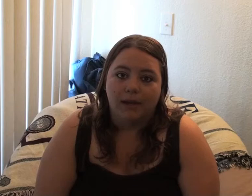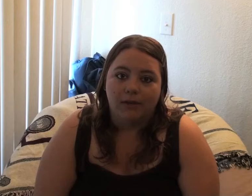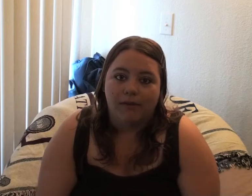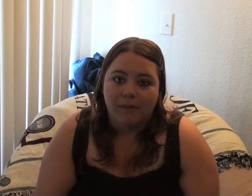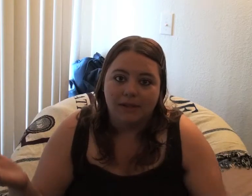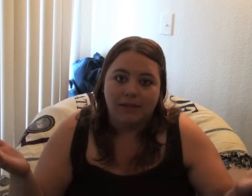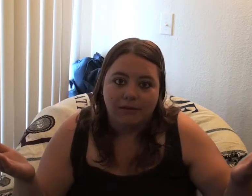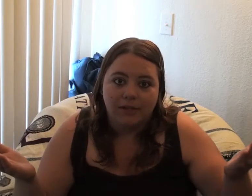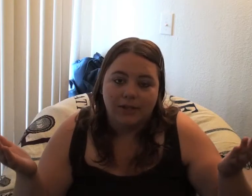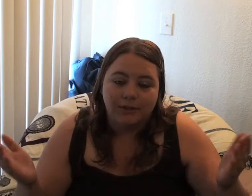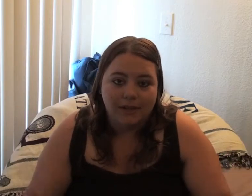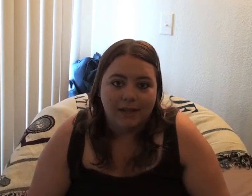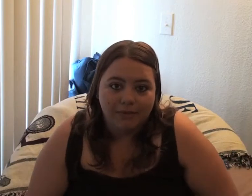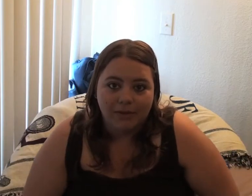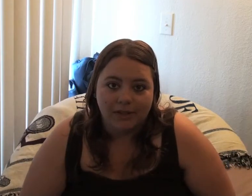you have a basic conversation with a deaf person.